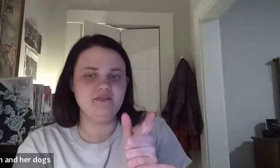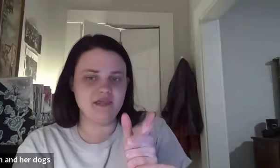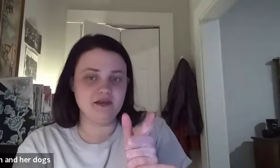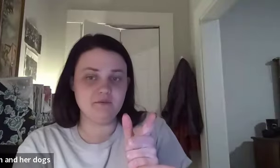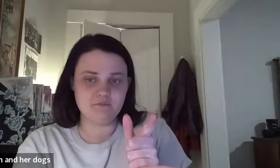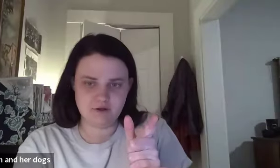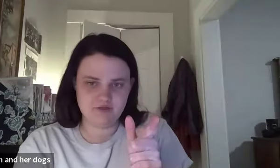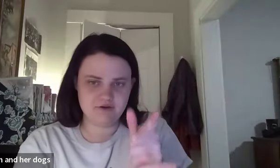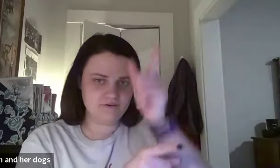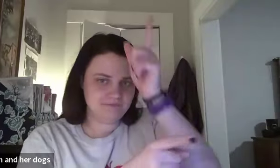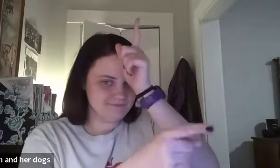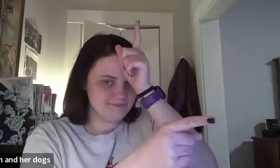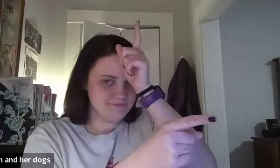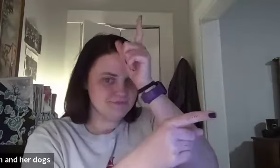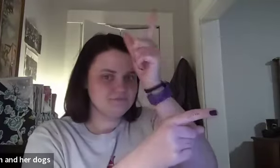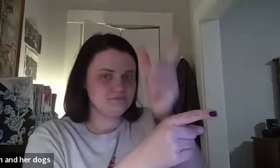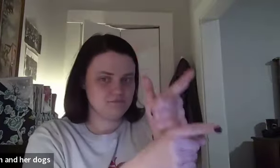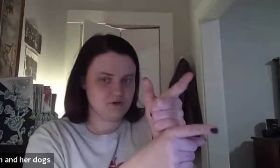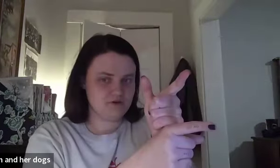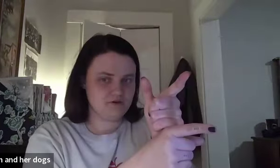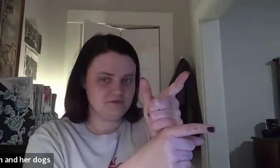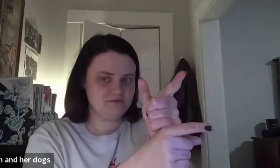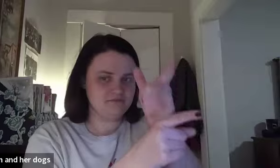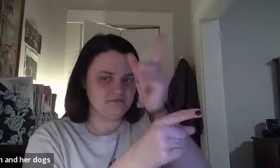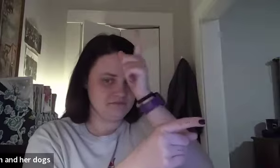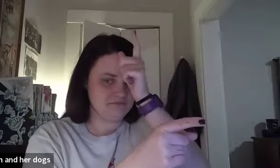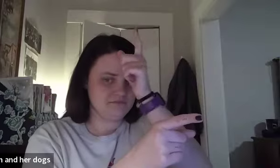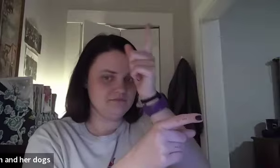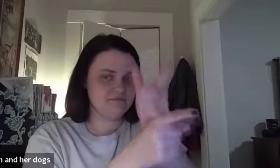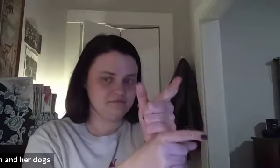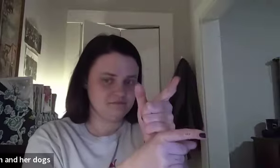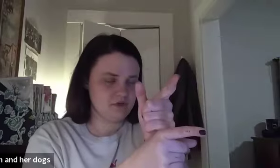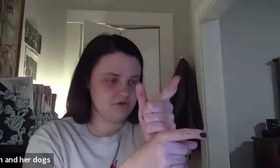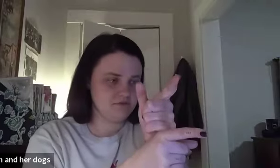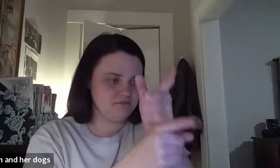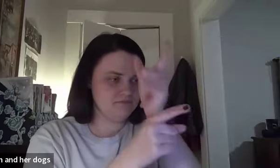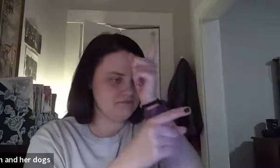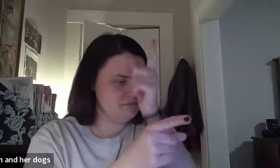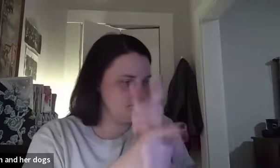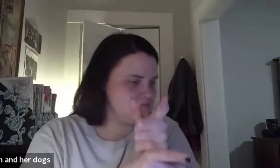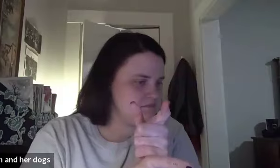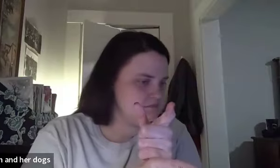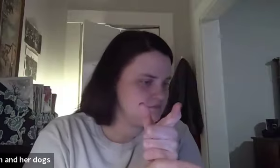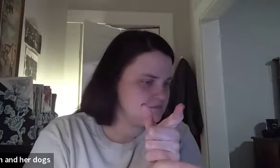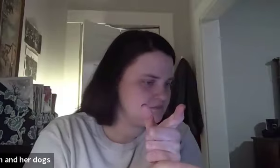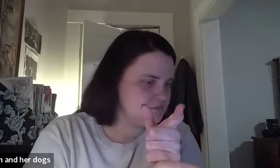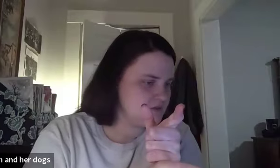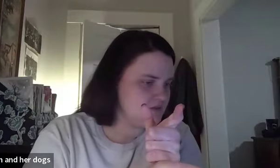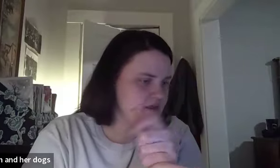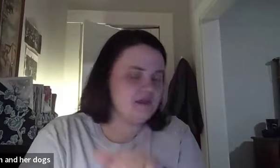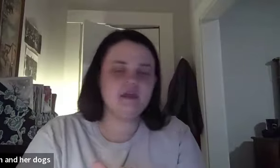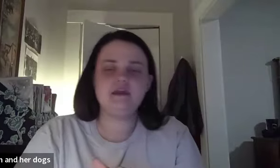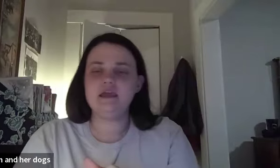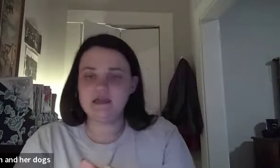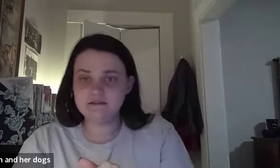and then brother, brother, brother, and then